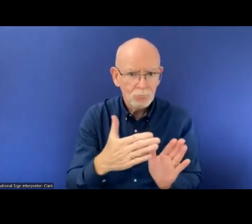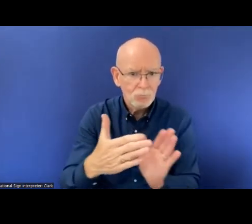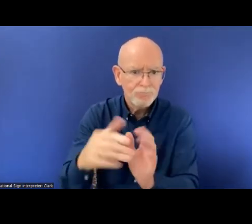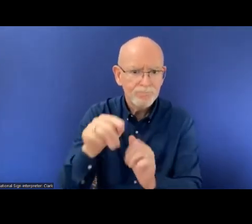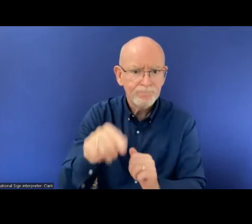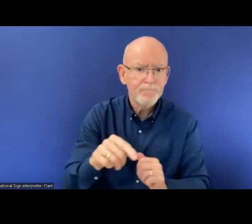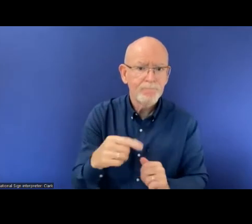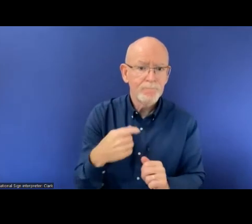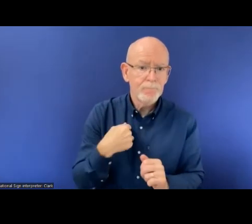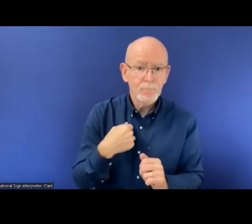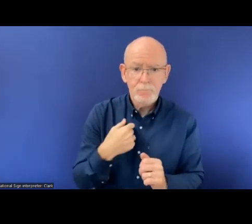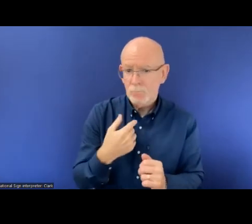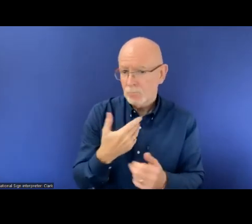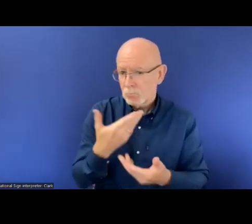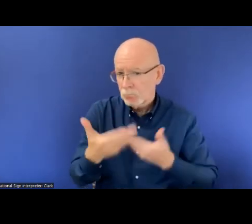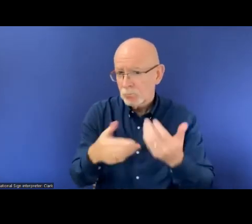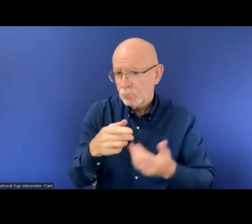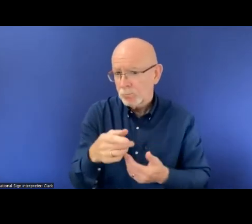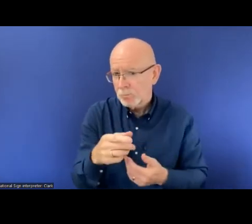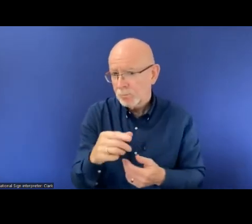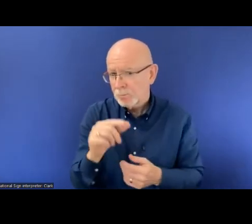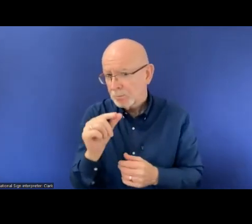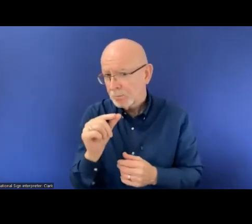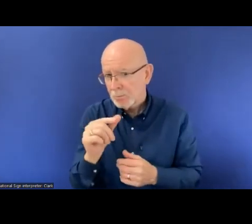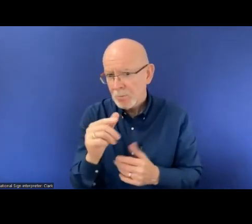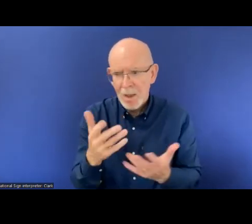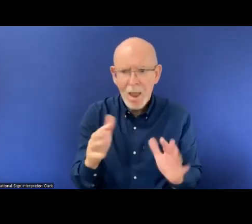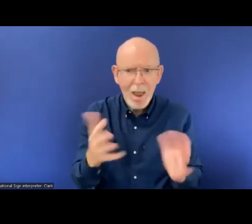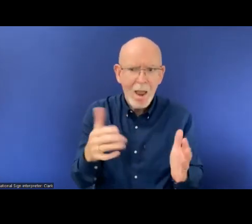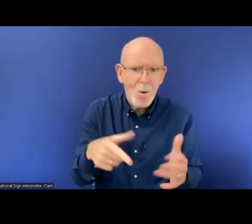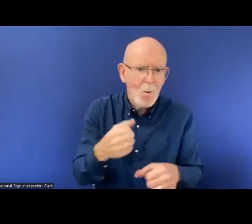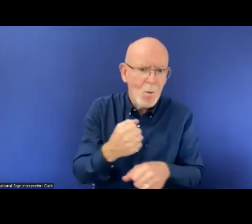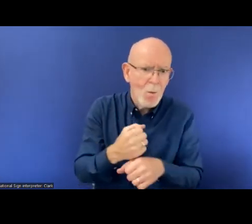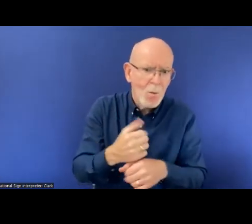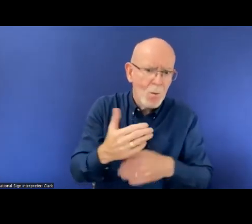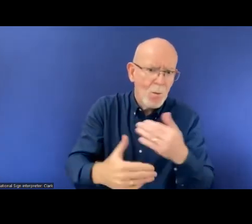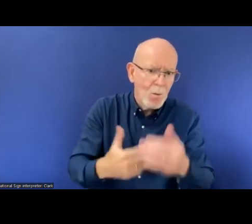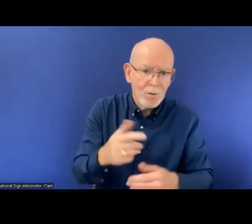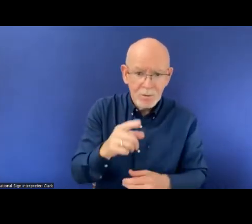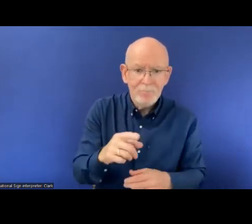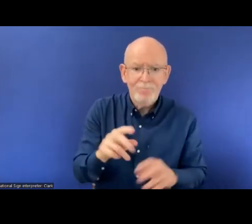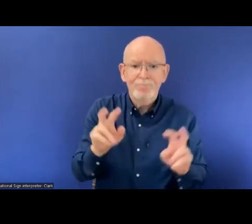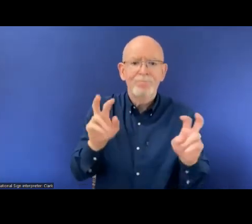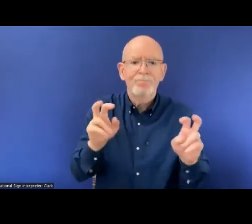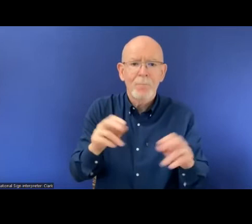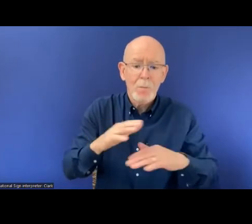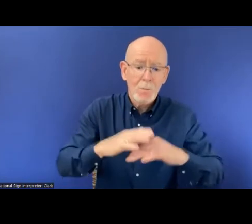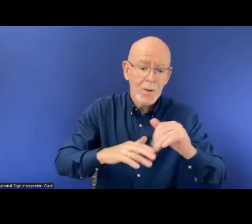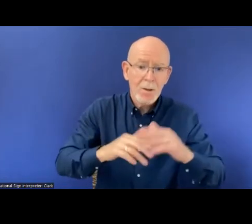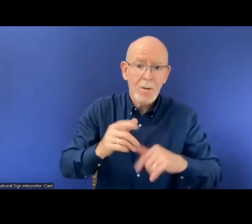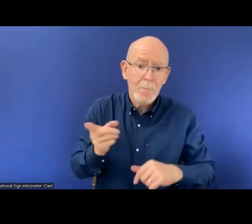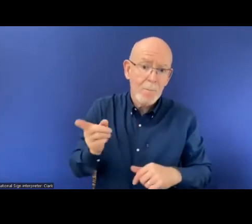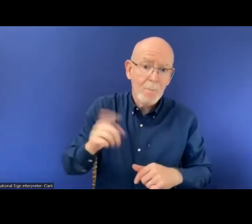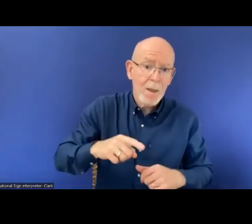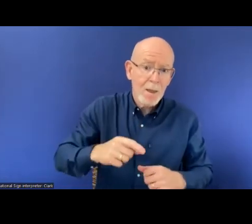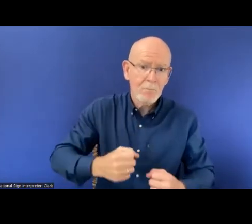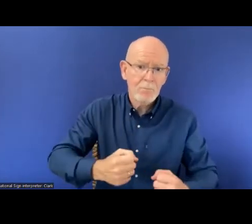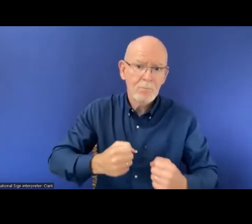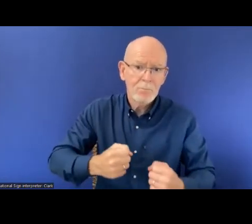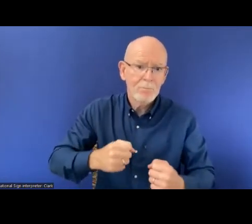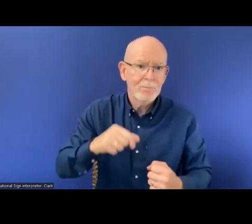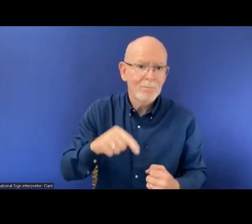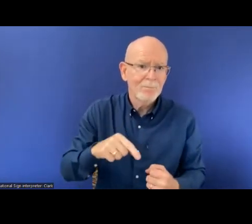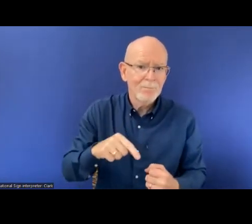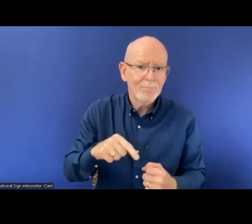sustainable development goal 4 on quality education. So the idea is that this event brings together